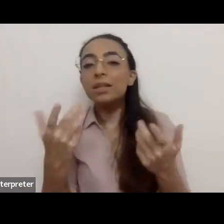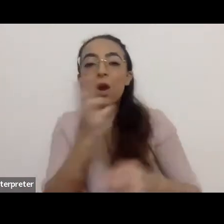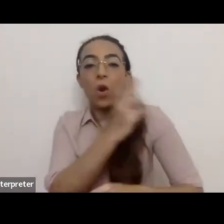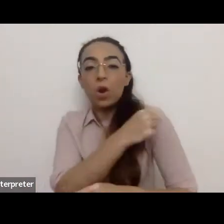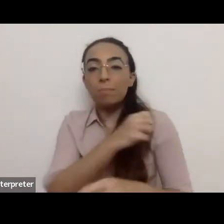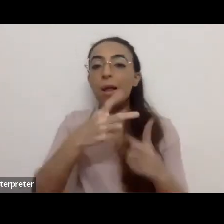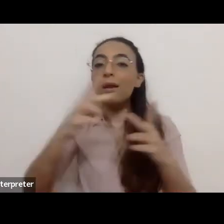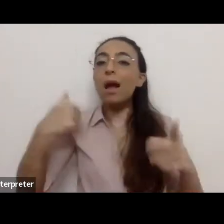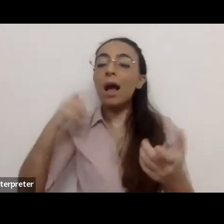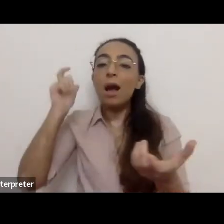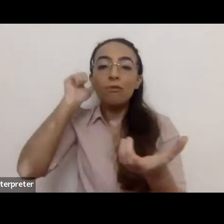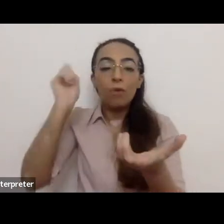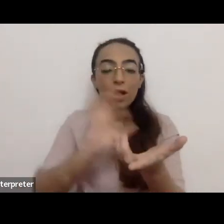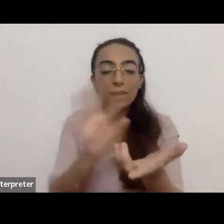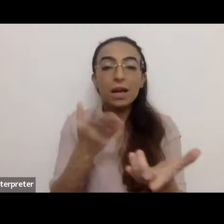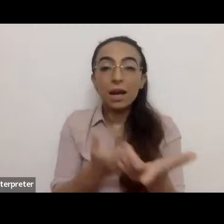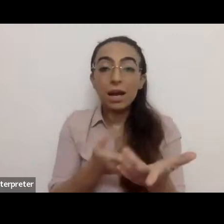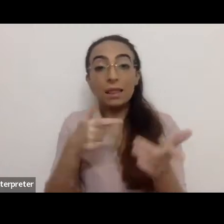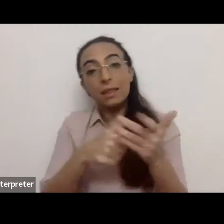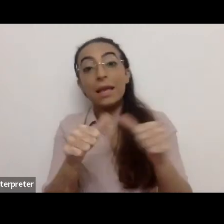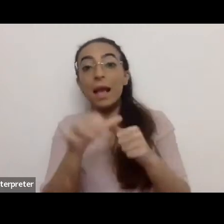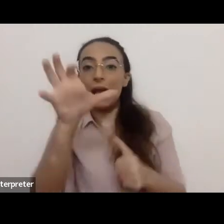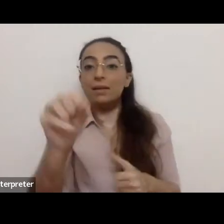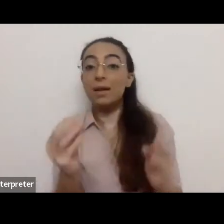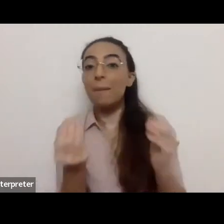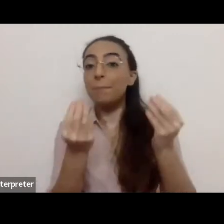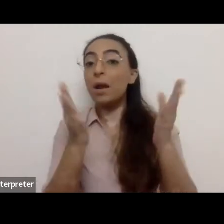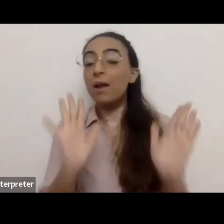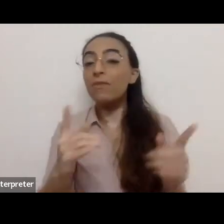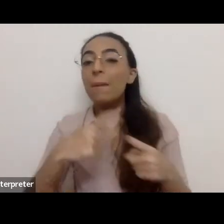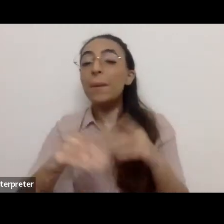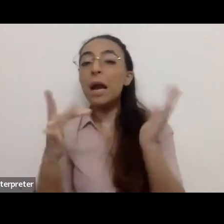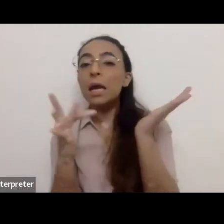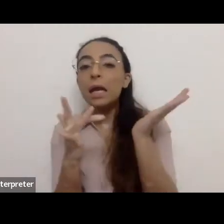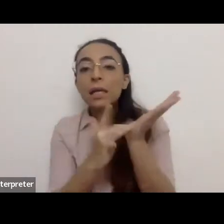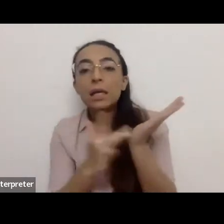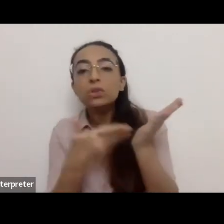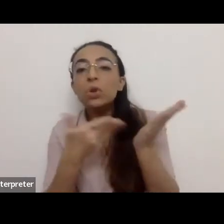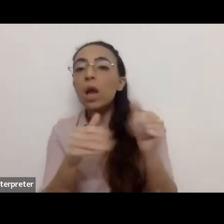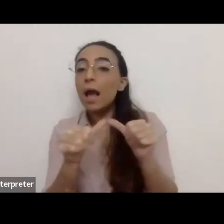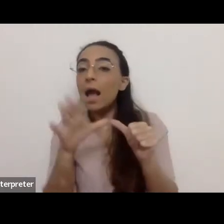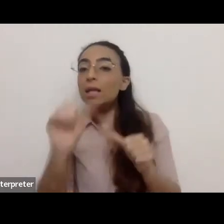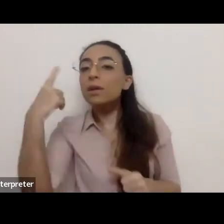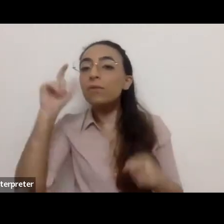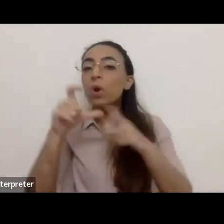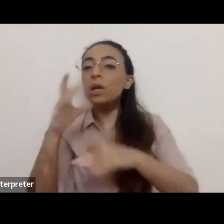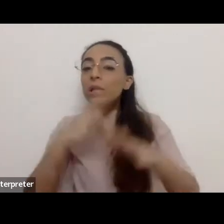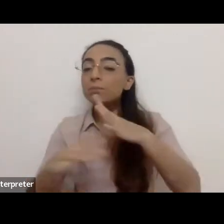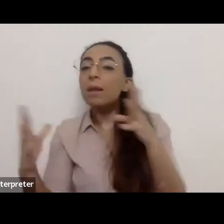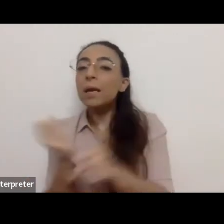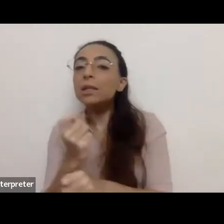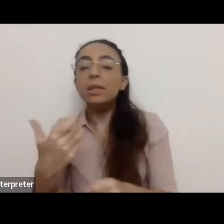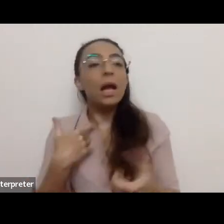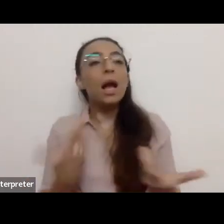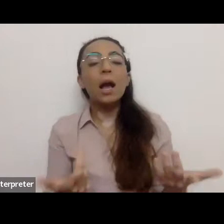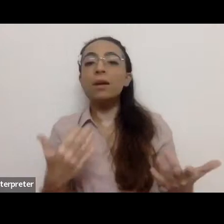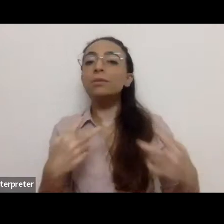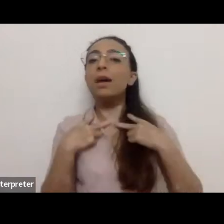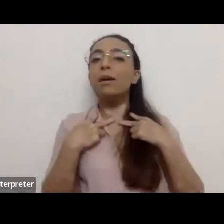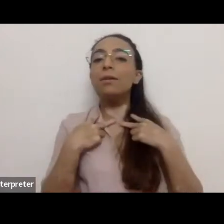are opportunities that provide access, but if the digital access is not there, then it merely remains as a